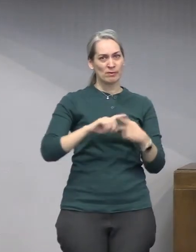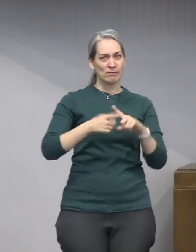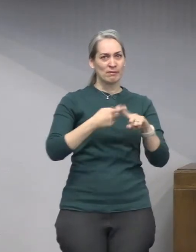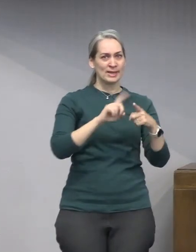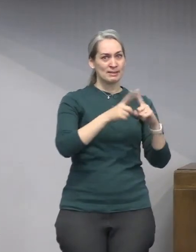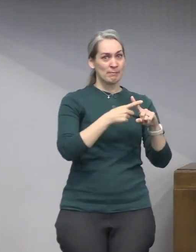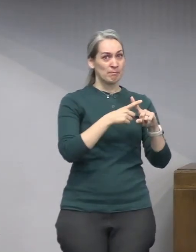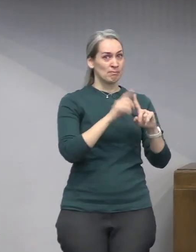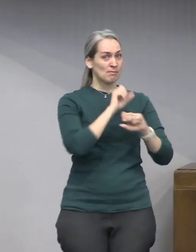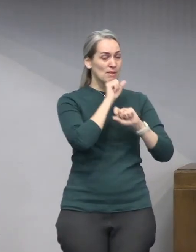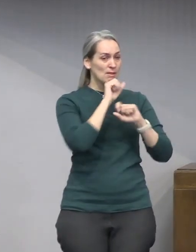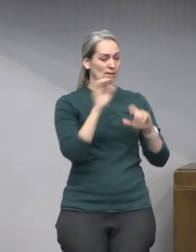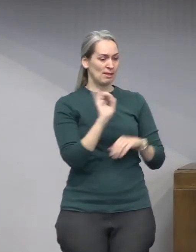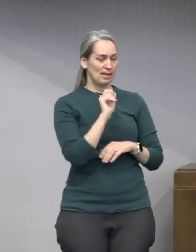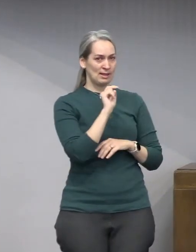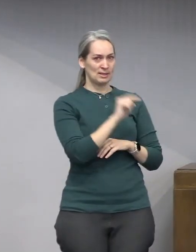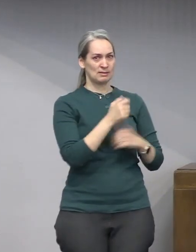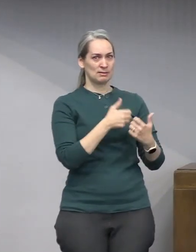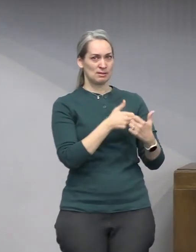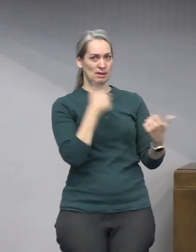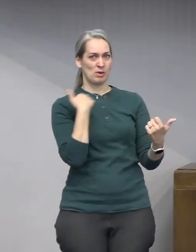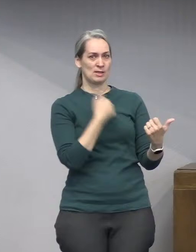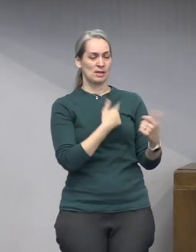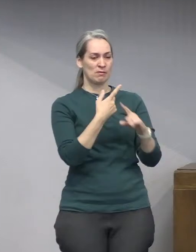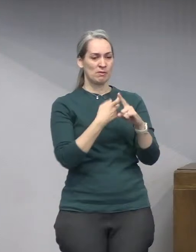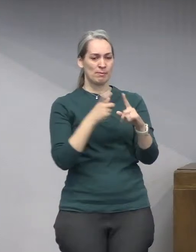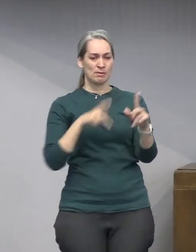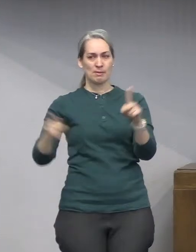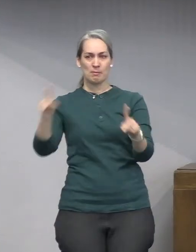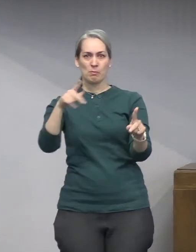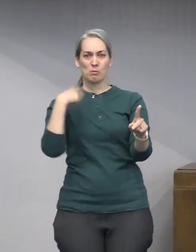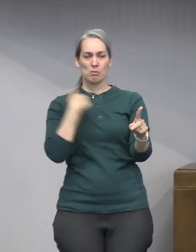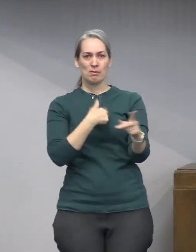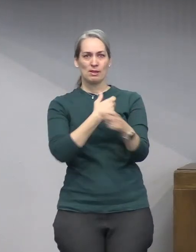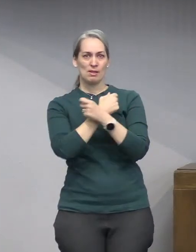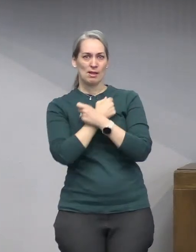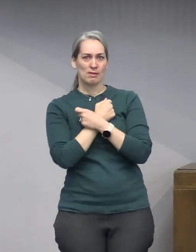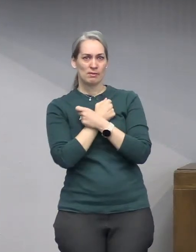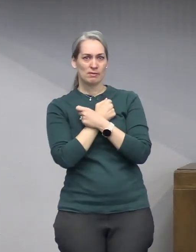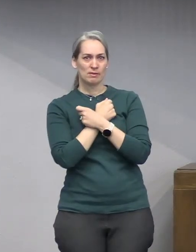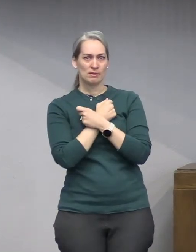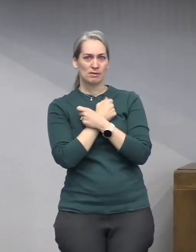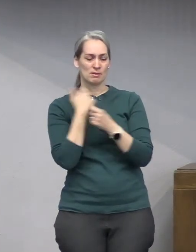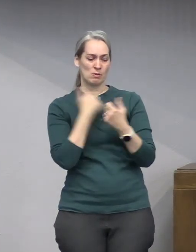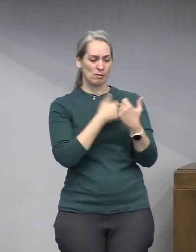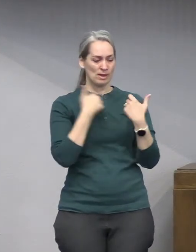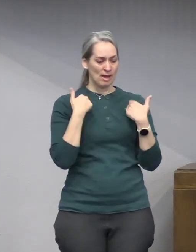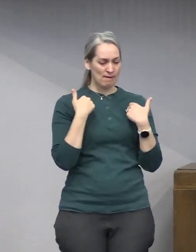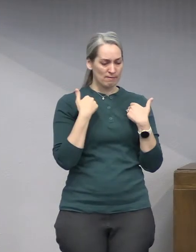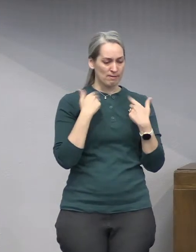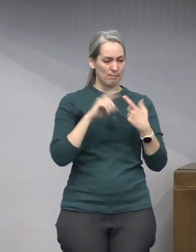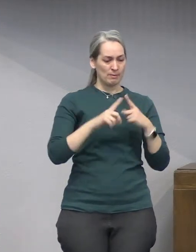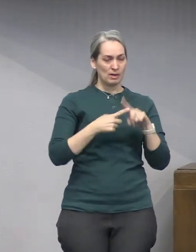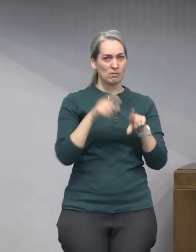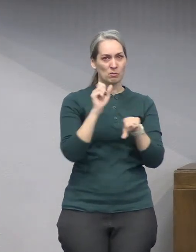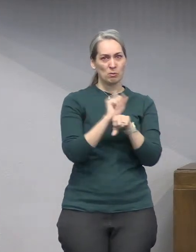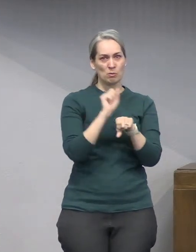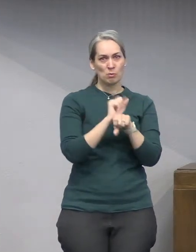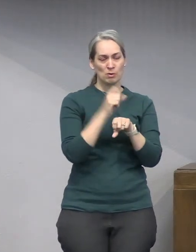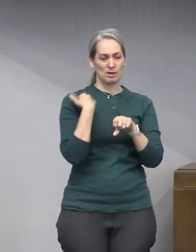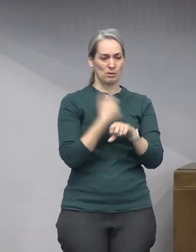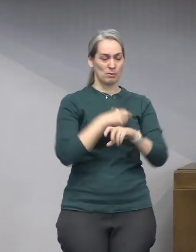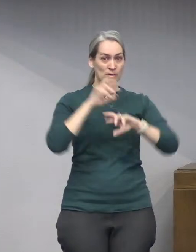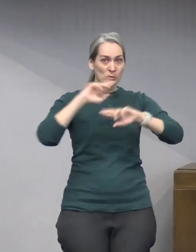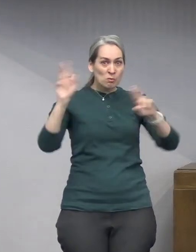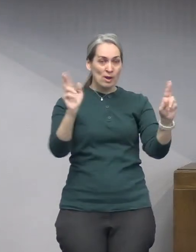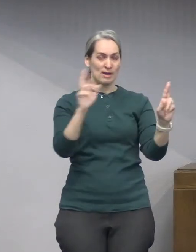Nothing like this separates us from those who we love. We have meaningful work. We are preparing for